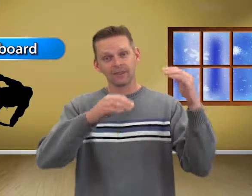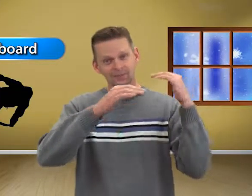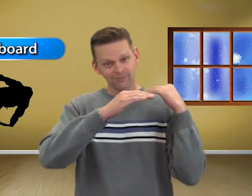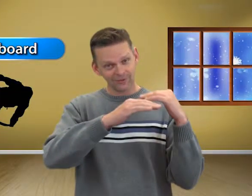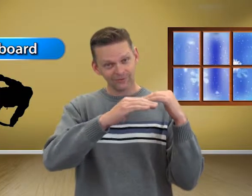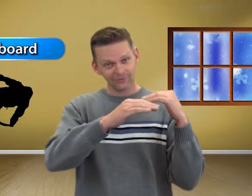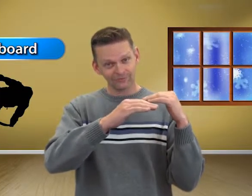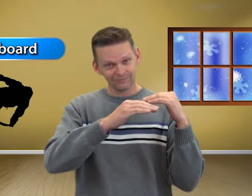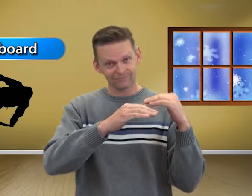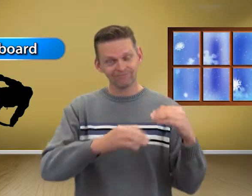Snowboard.